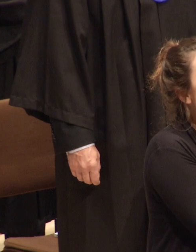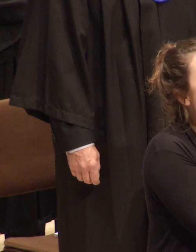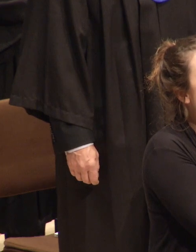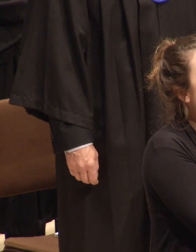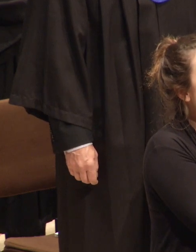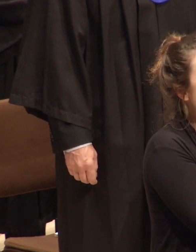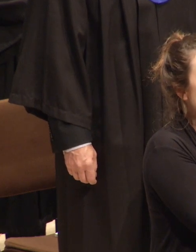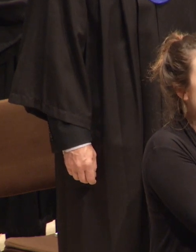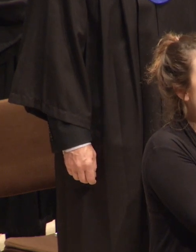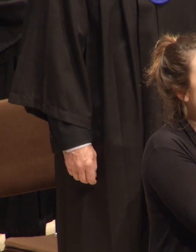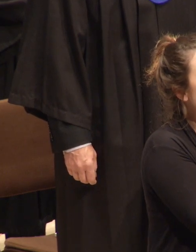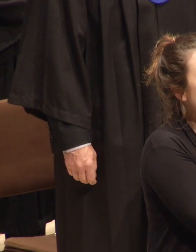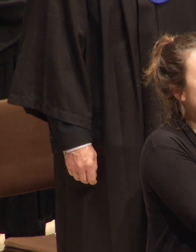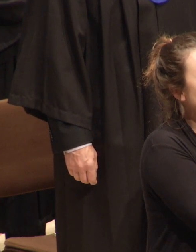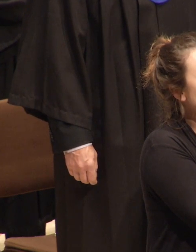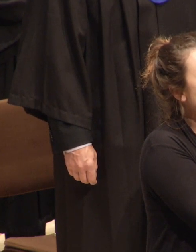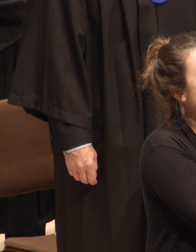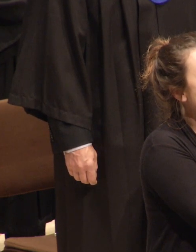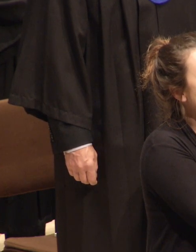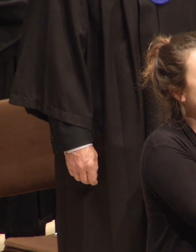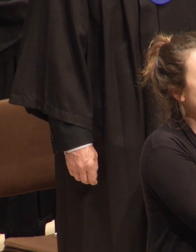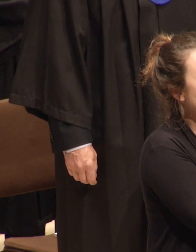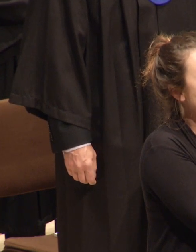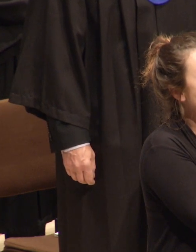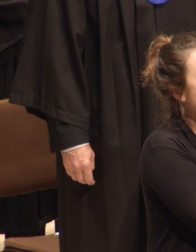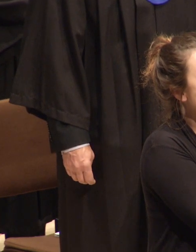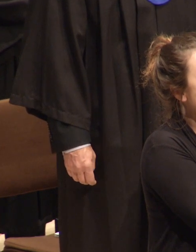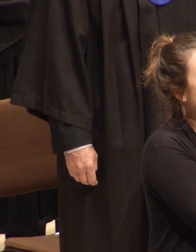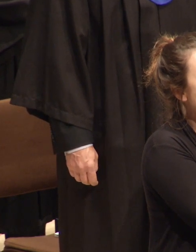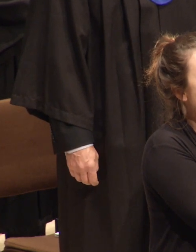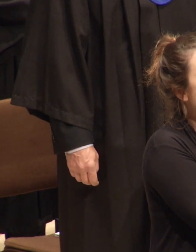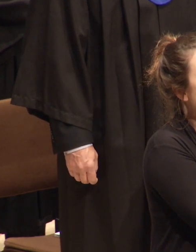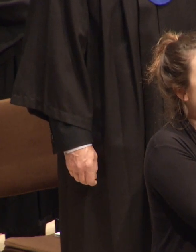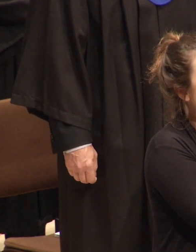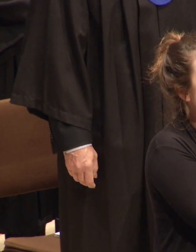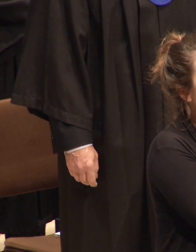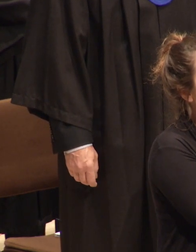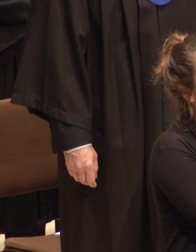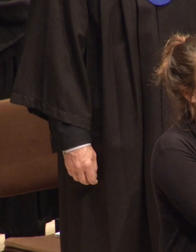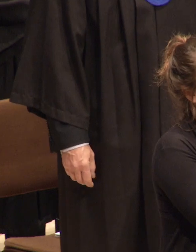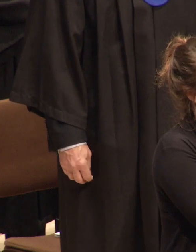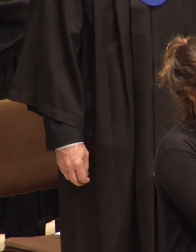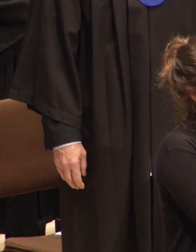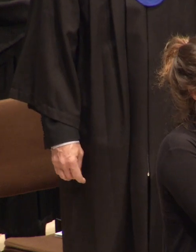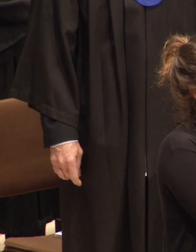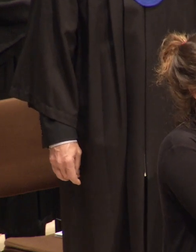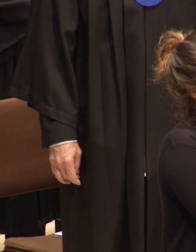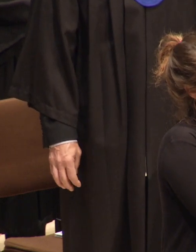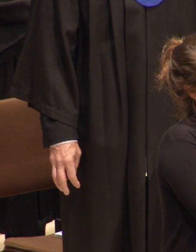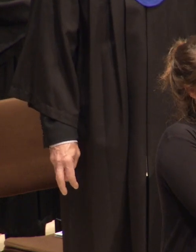rise, a true north, strong and free.